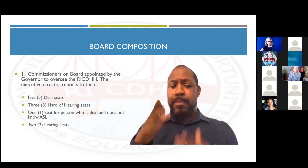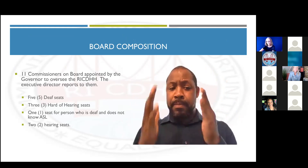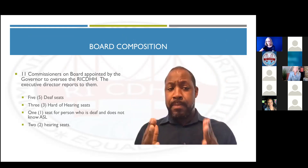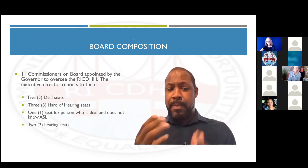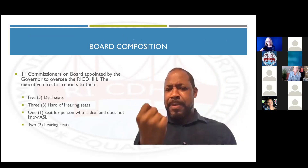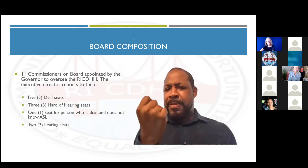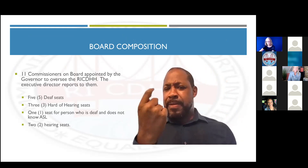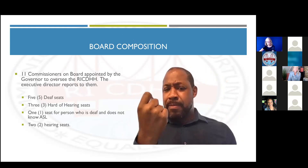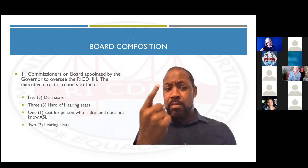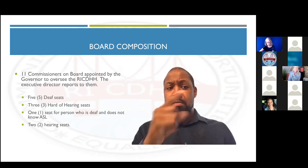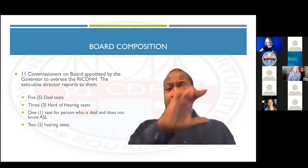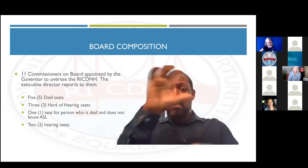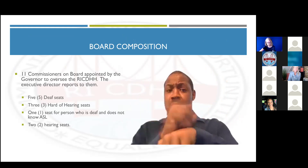have 11 commissioners.